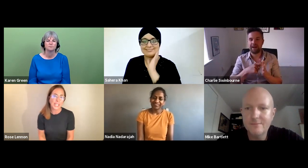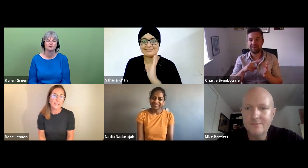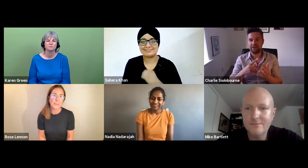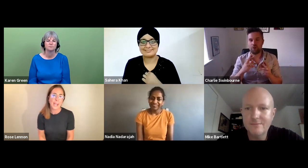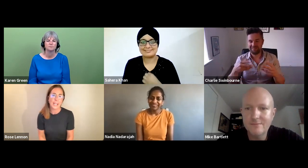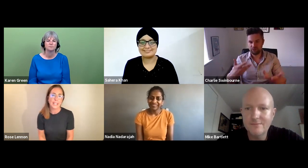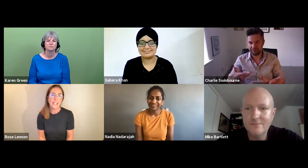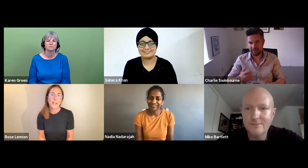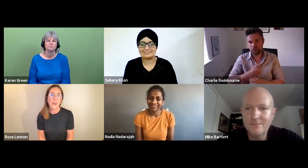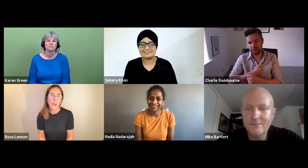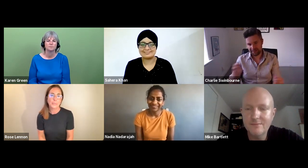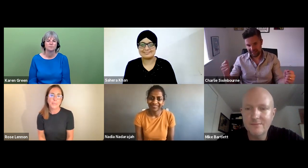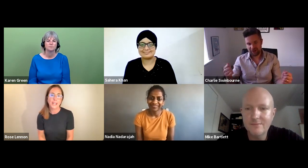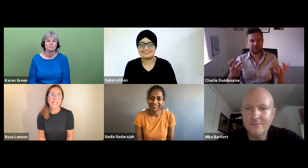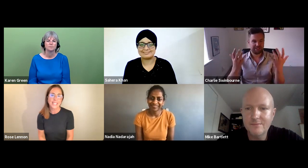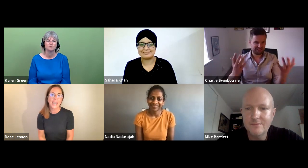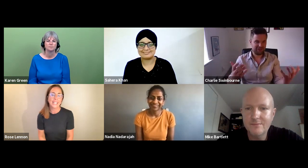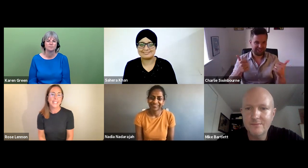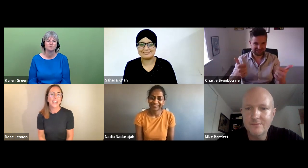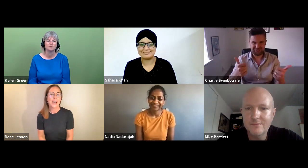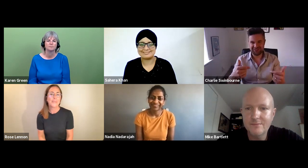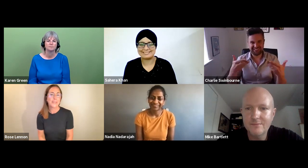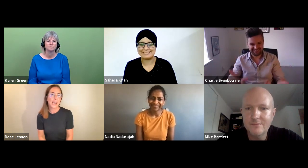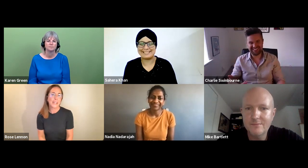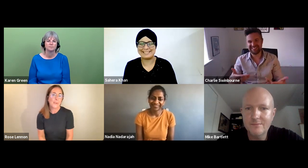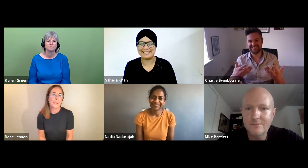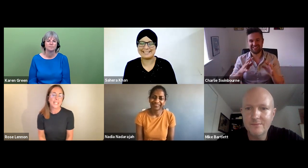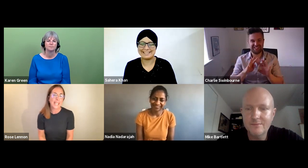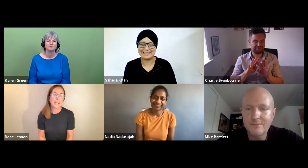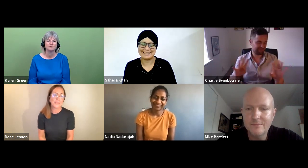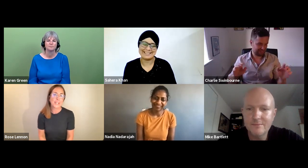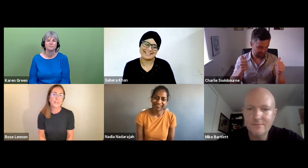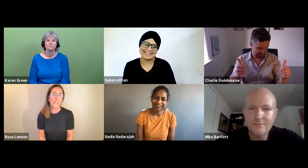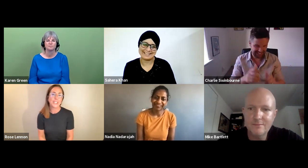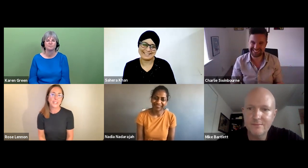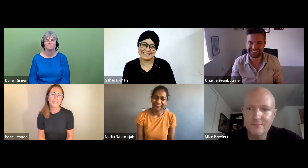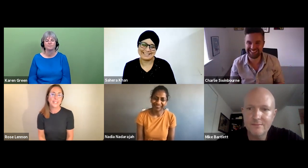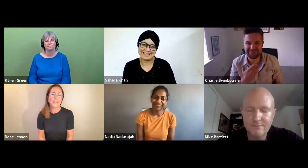journey for me. So I hope, Mike, today that will be the same result for you.